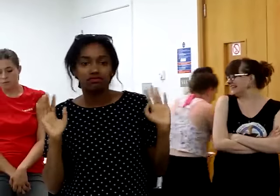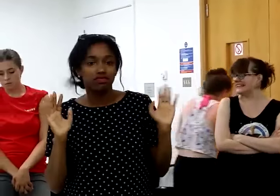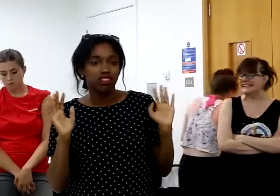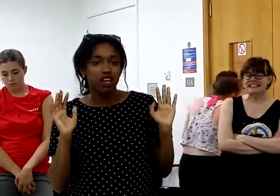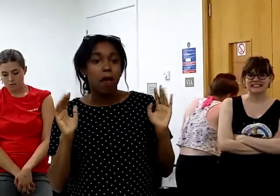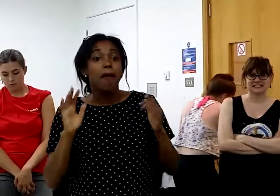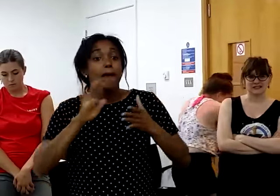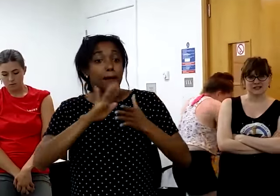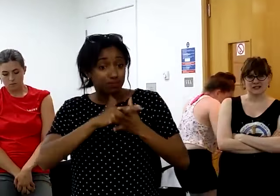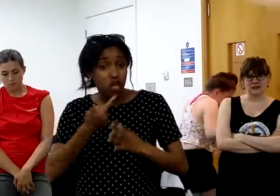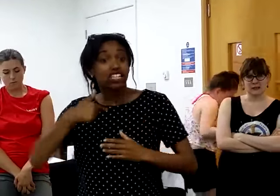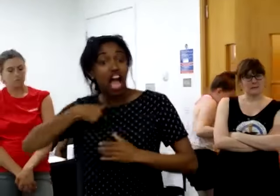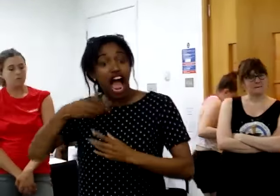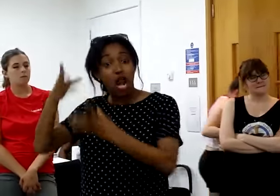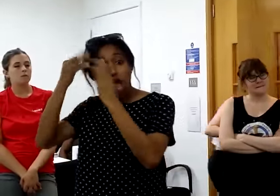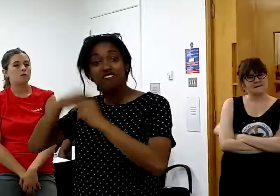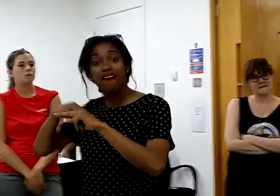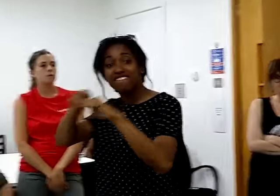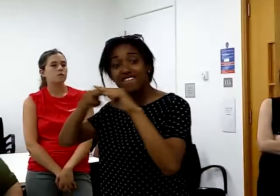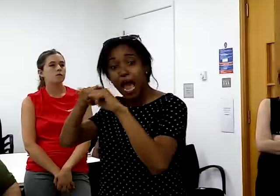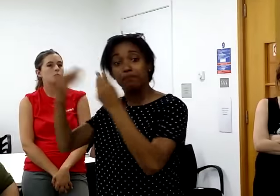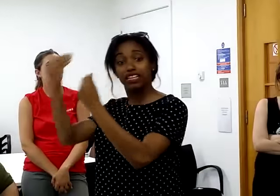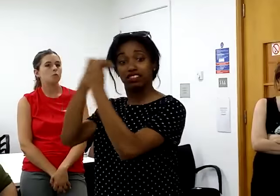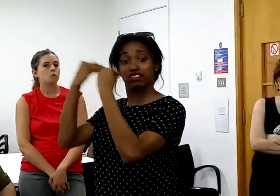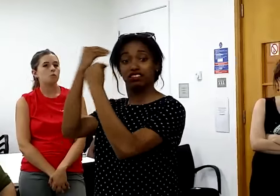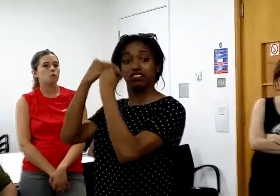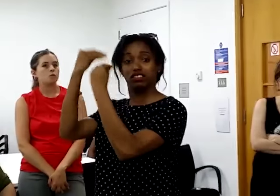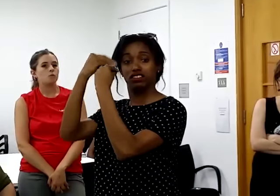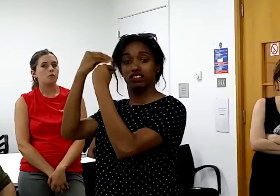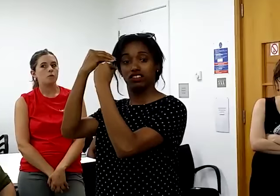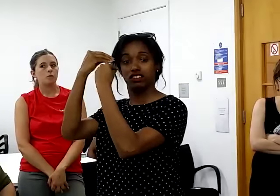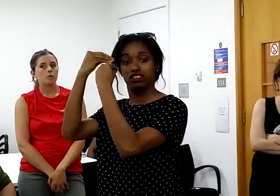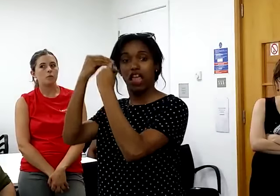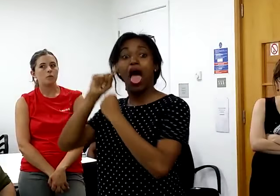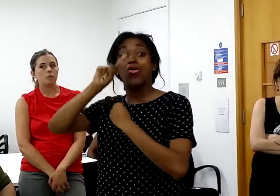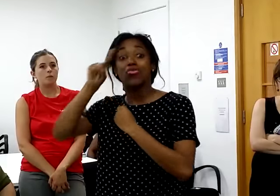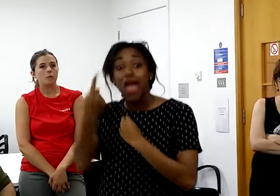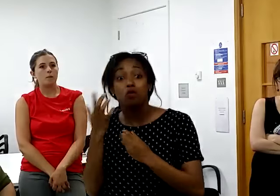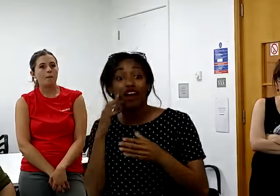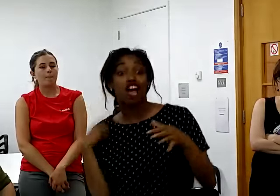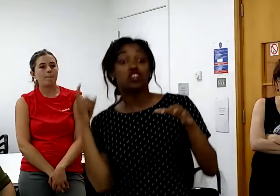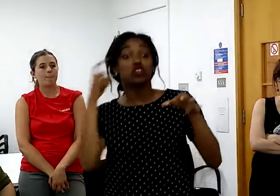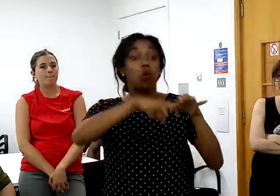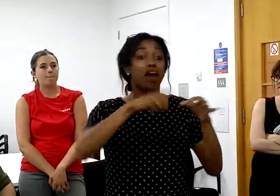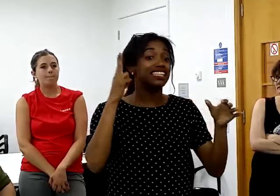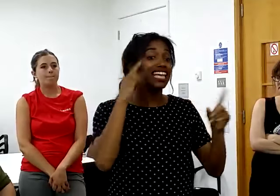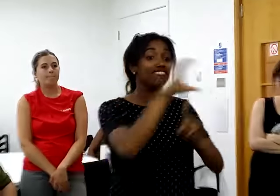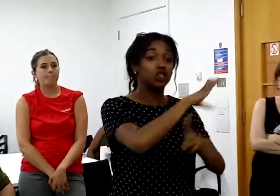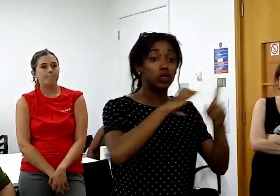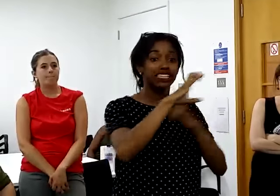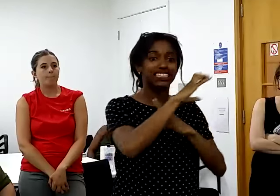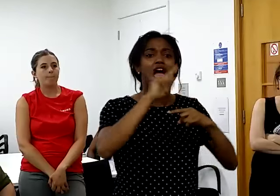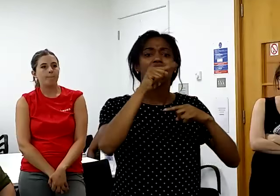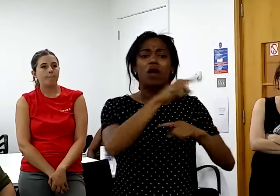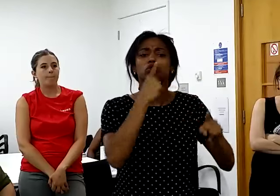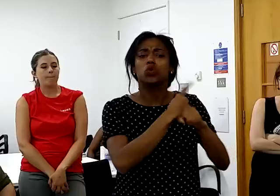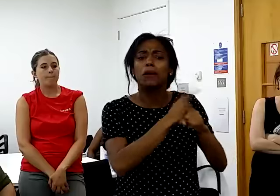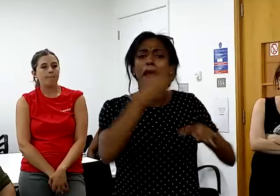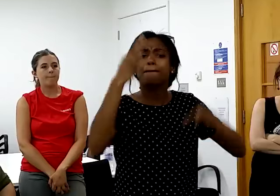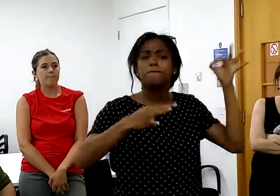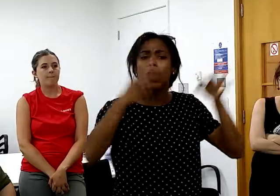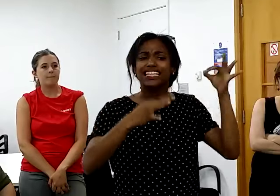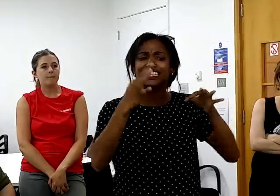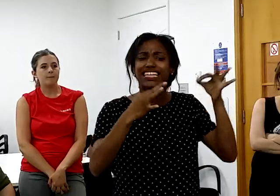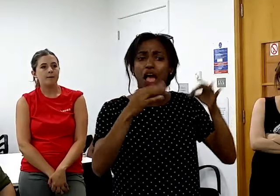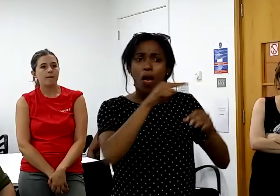to information in regards to politics. You know, I learned everything through my family. My family told me. And then when I